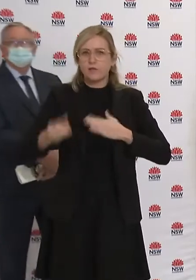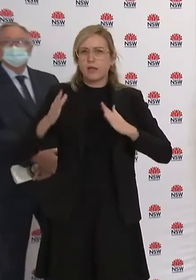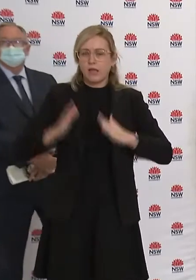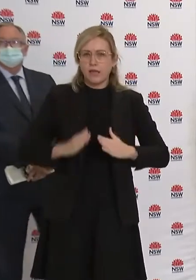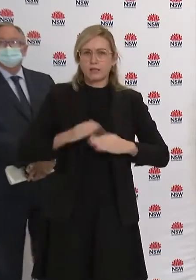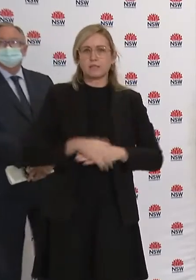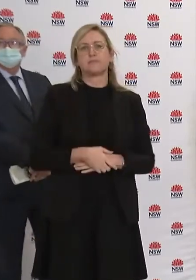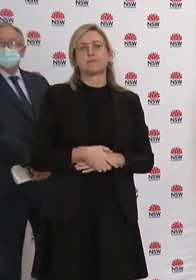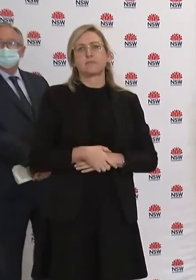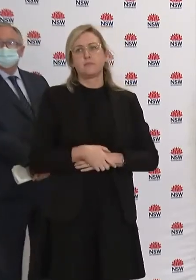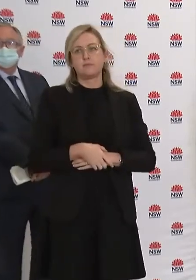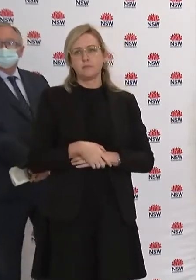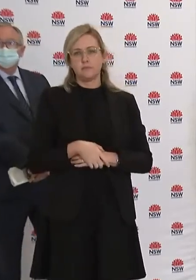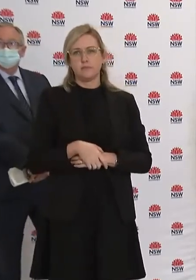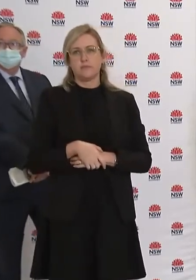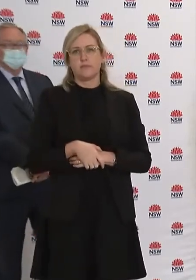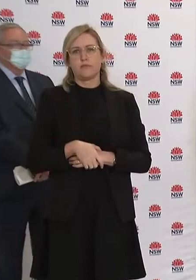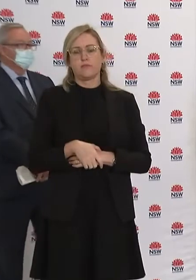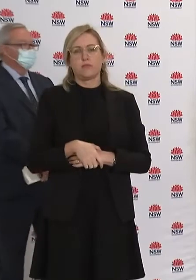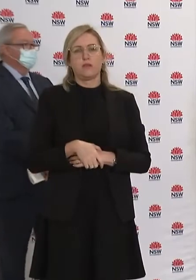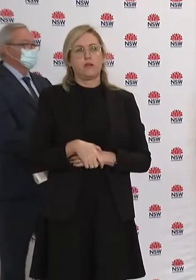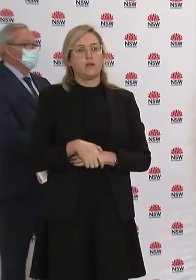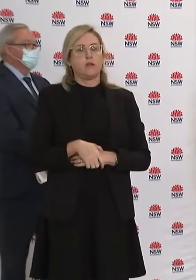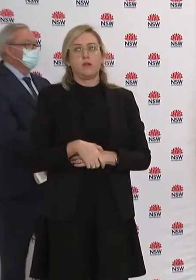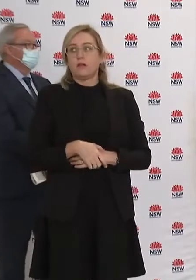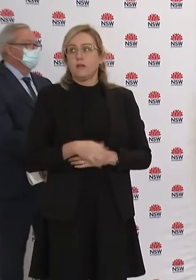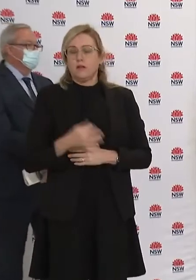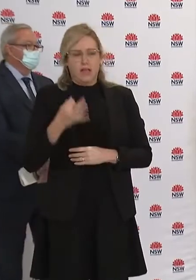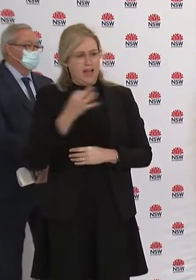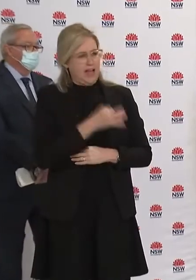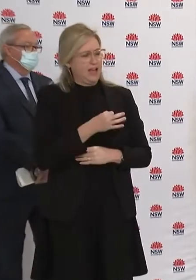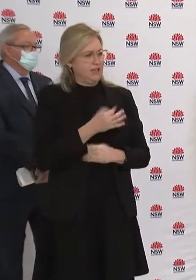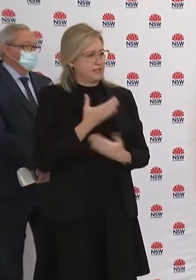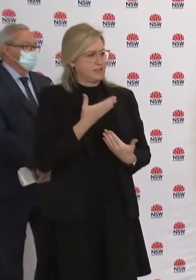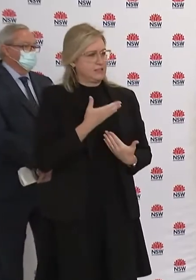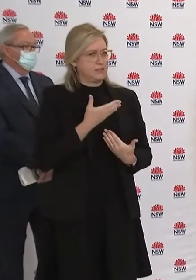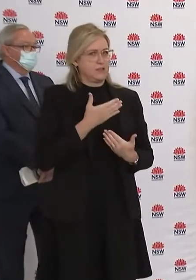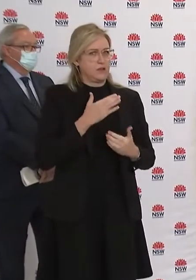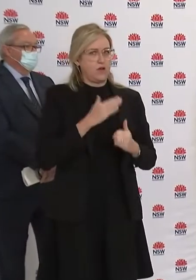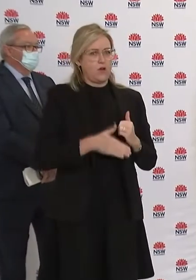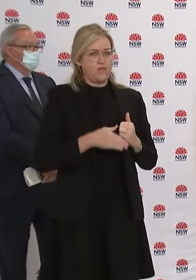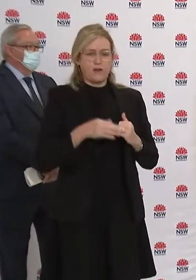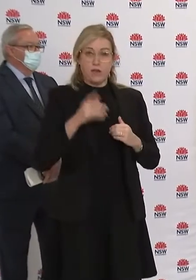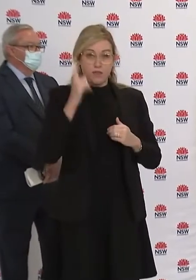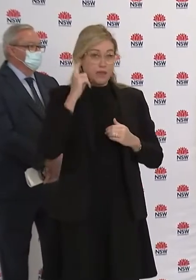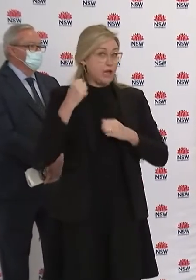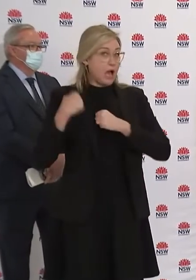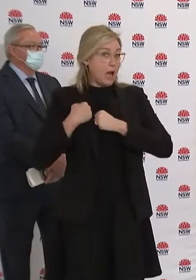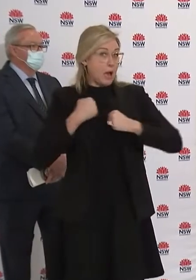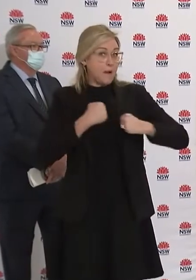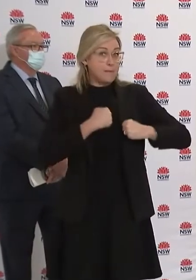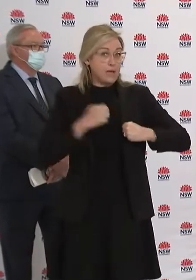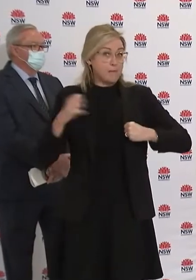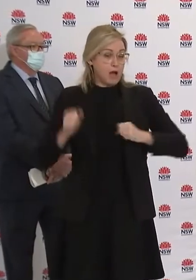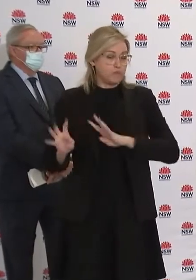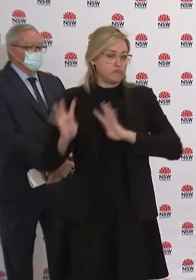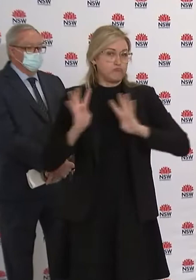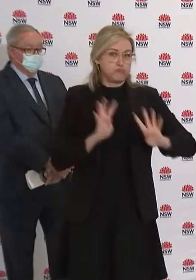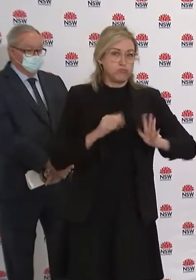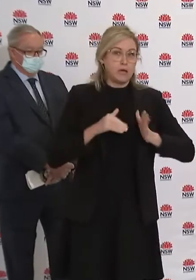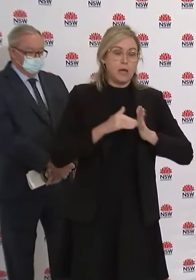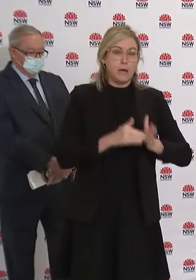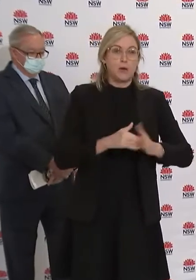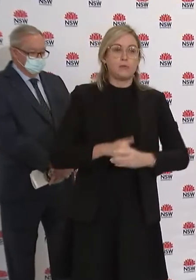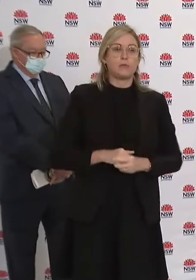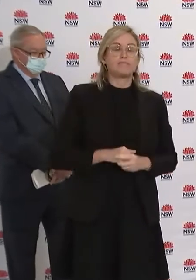conjures images of troops on the streets. No, are you going to reconsider the federal offer of army support? What we need more than anything else